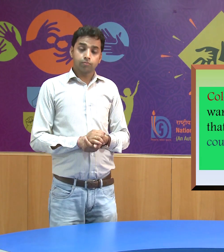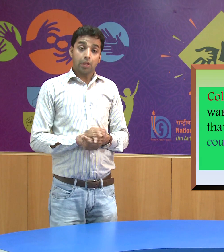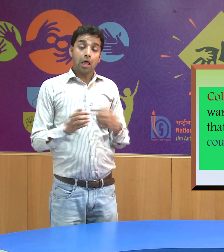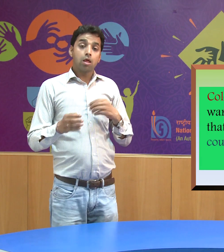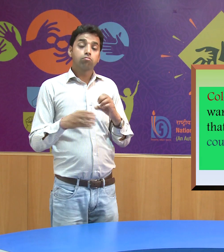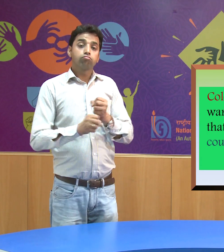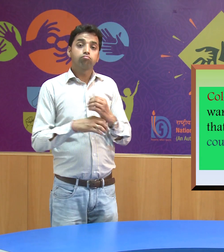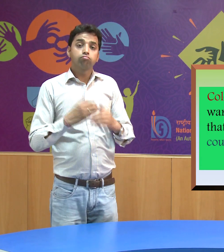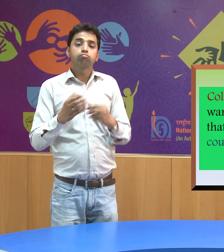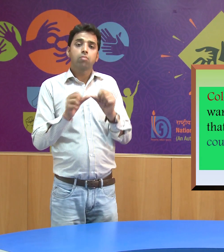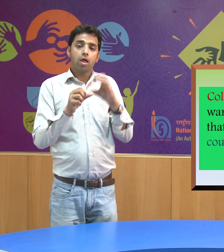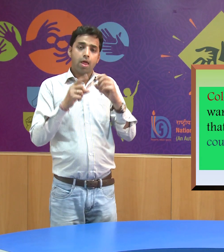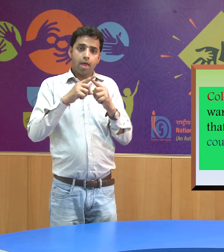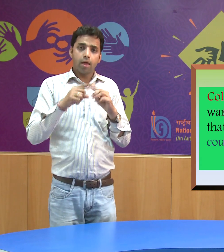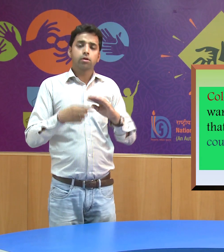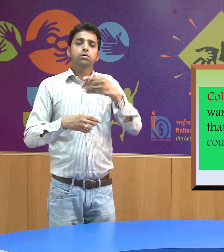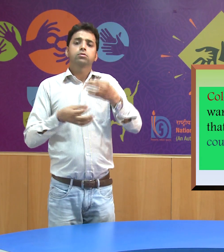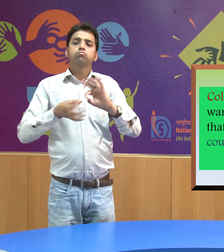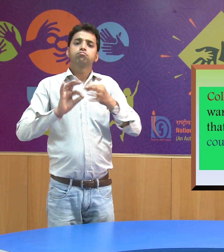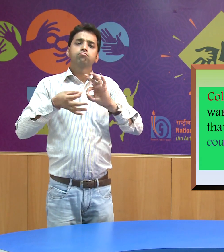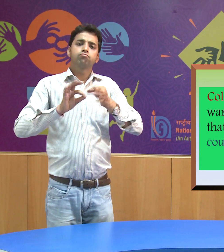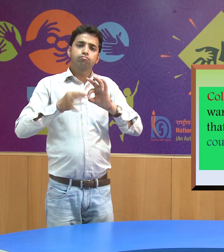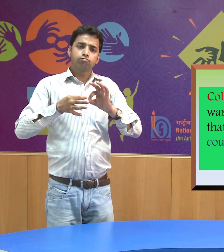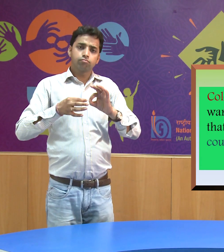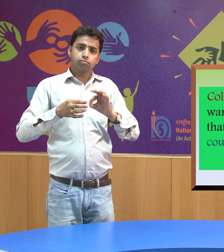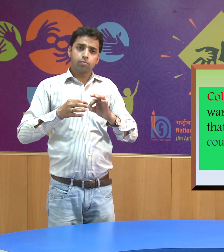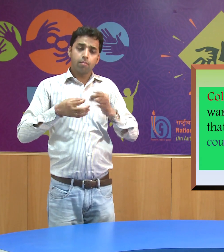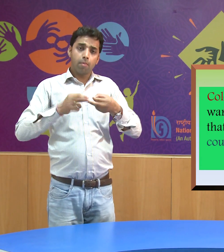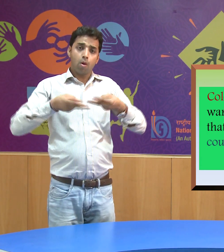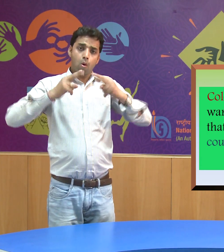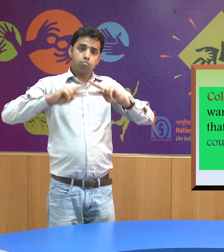as an interpreter between them and the Indians.